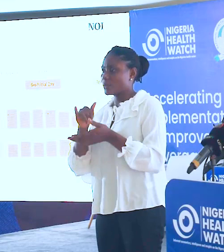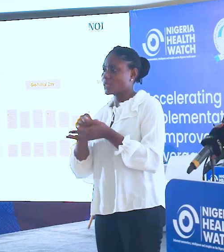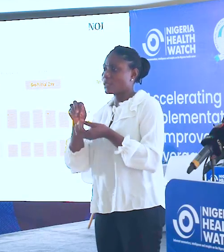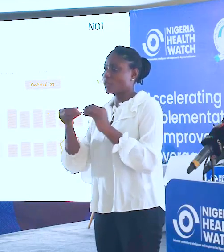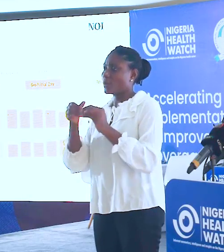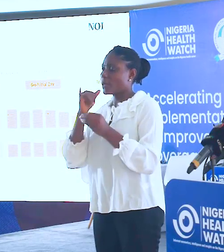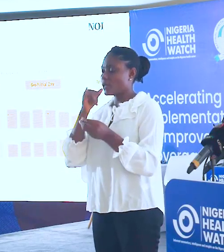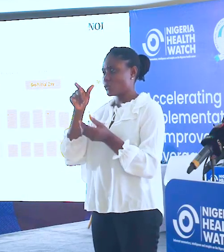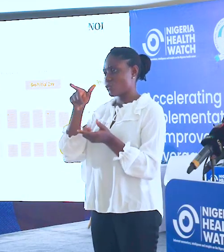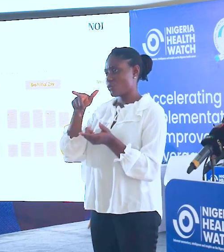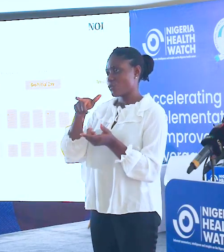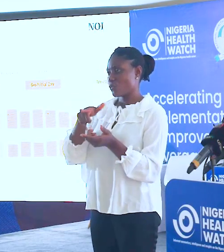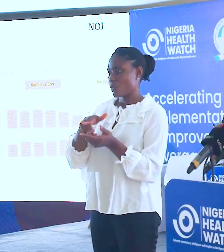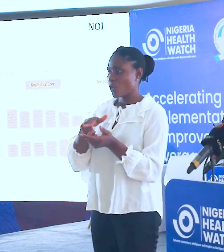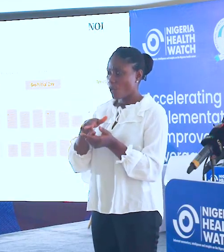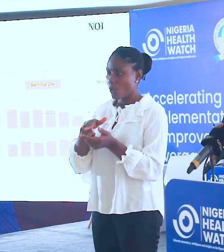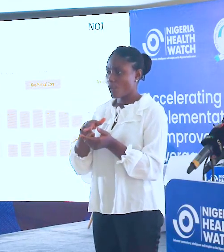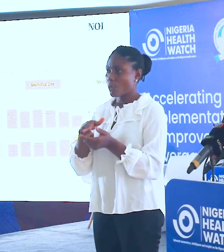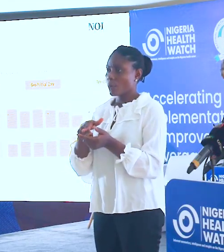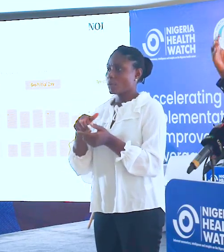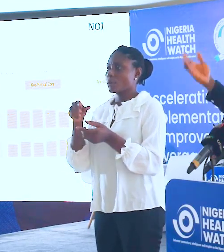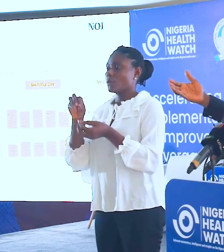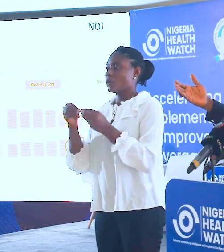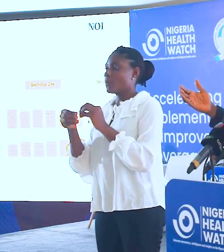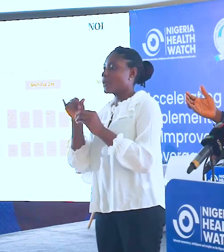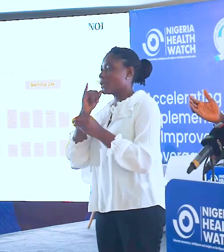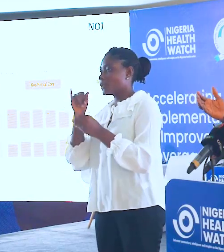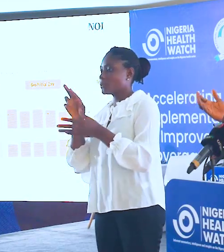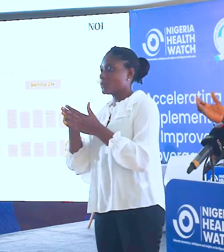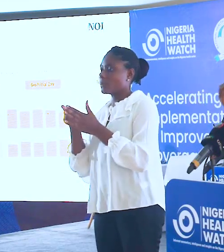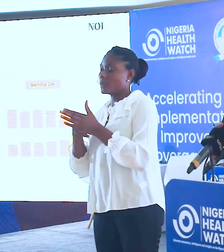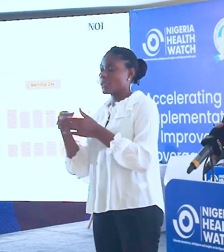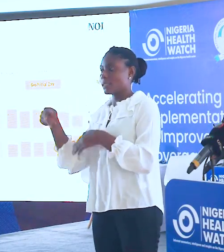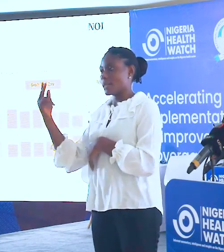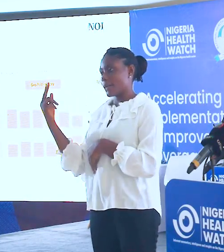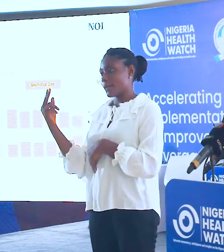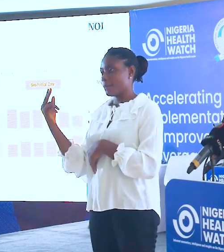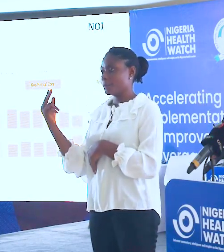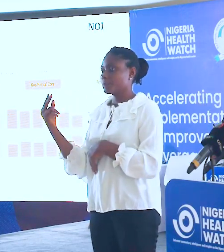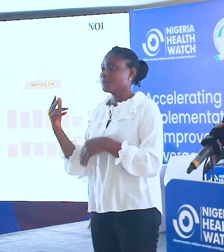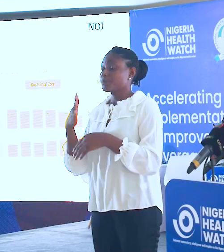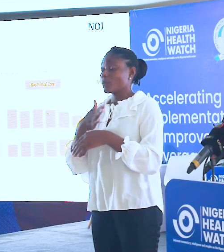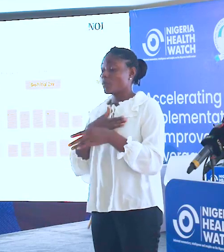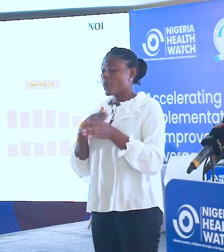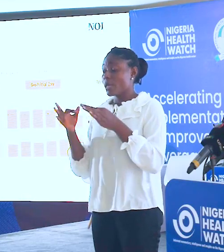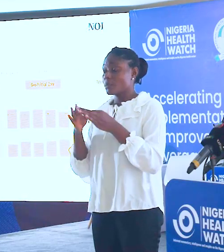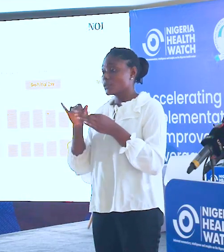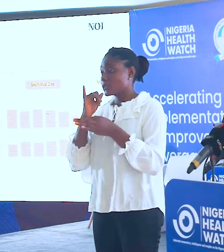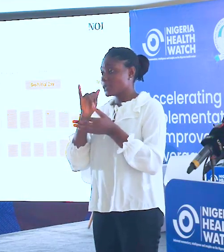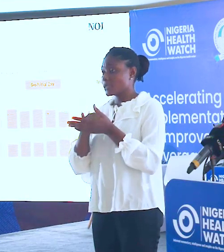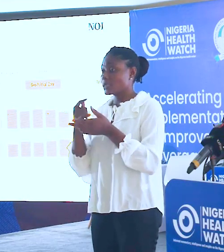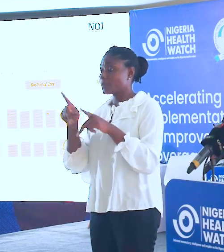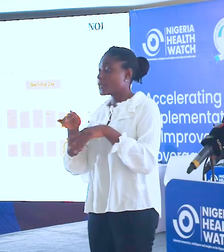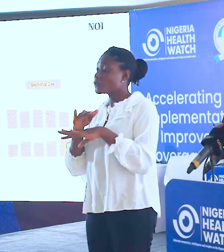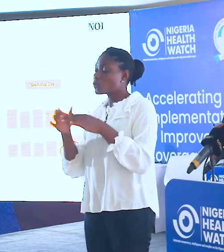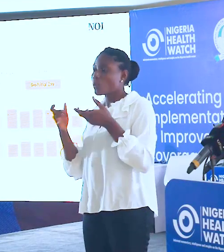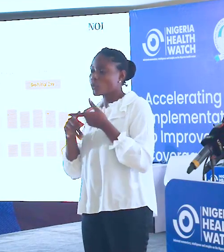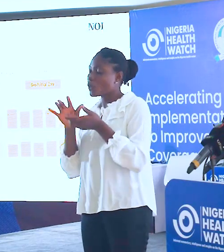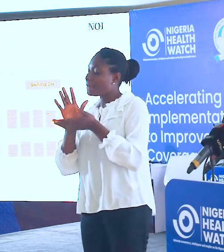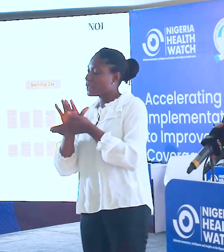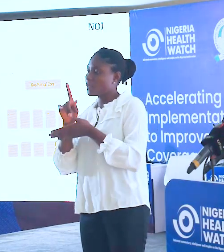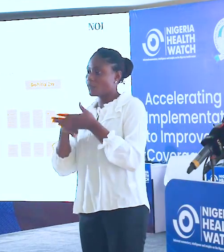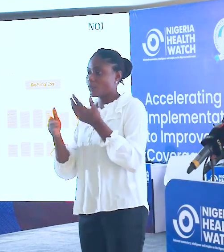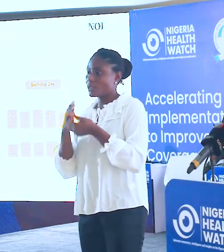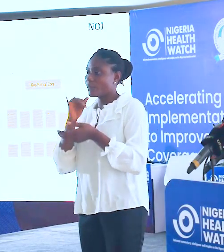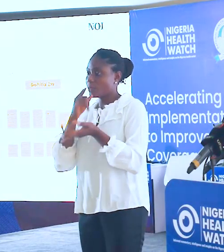numbers are being reported low, the numbers are being reported high. And the interpretation of that is that the person just doesn't want to believe